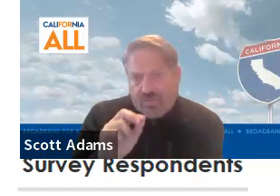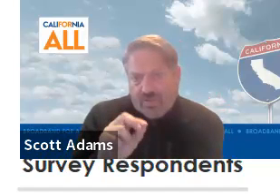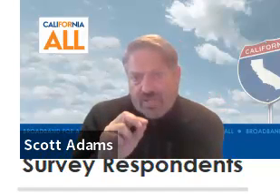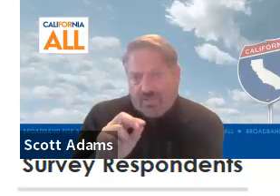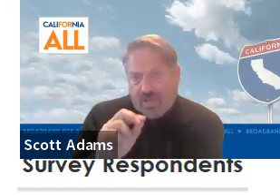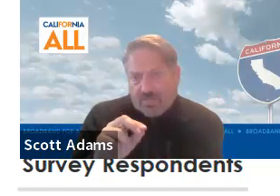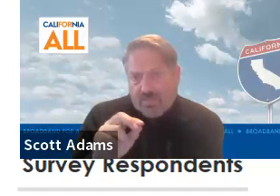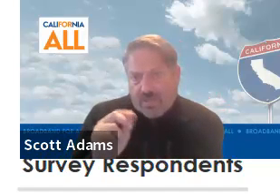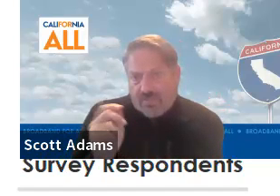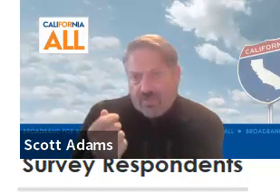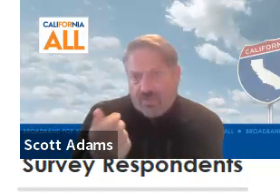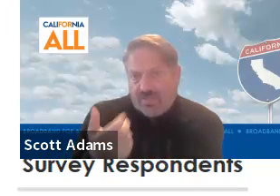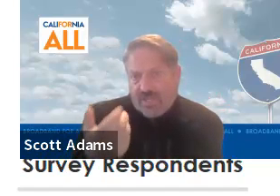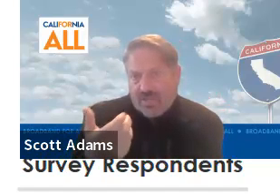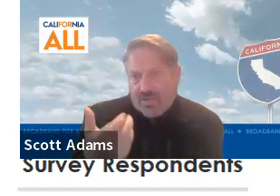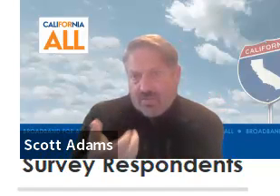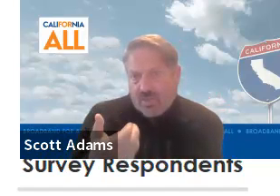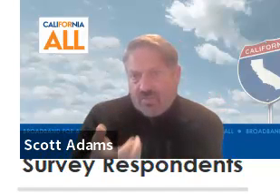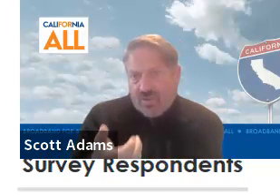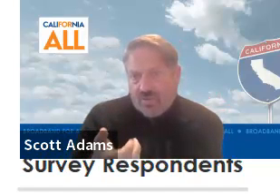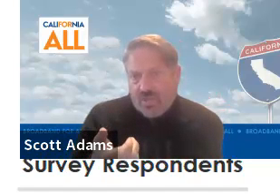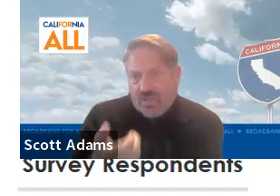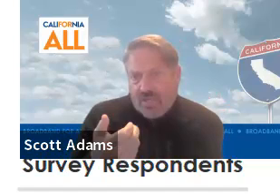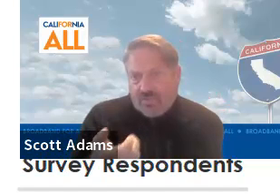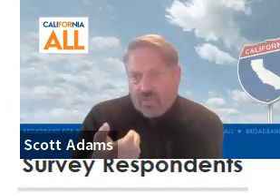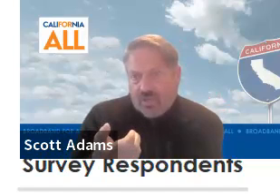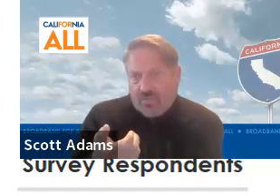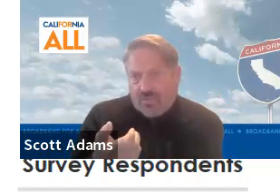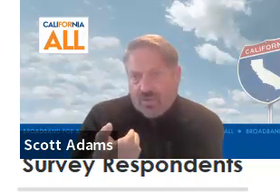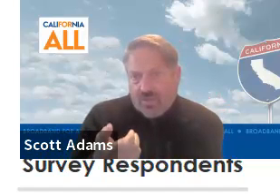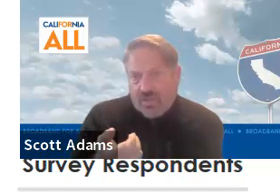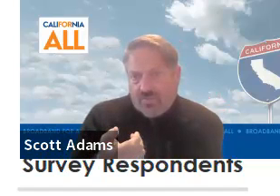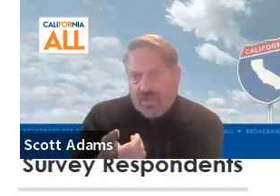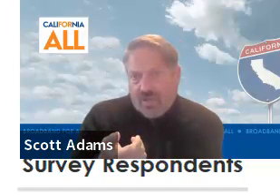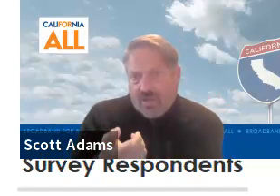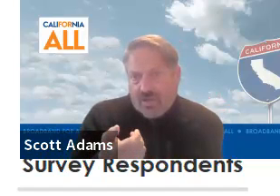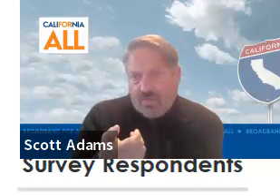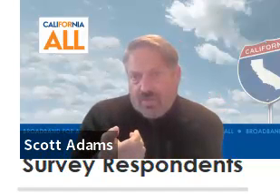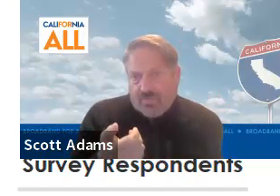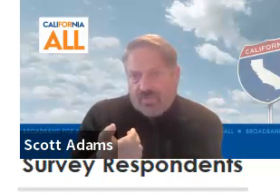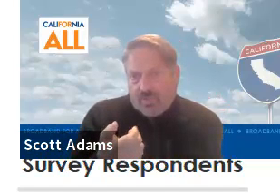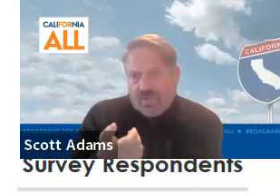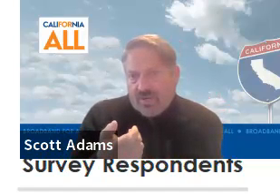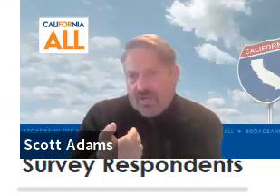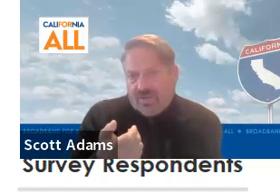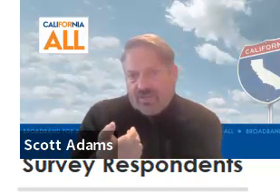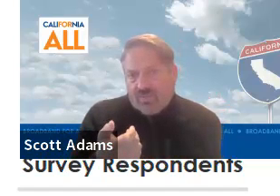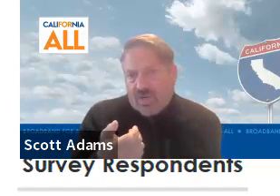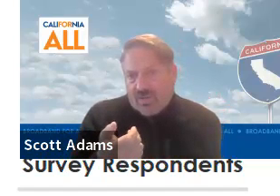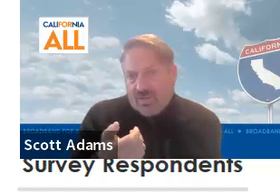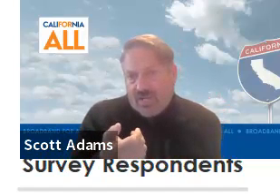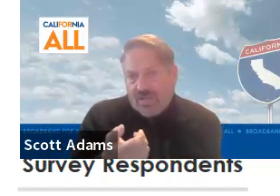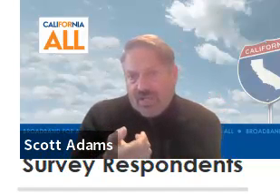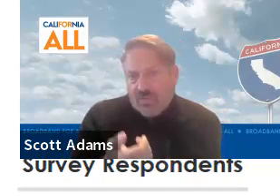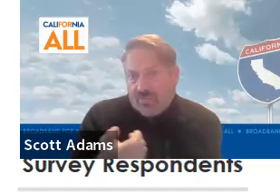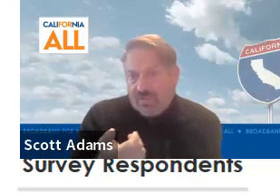The survey is optimized to be taken on a mobile phone as well. So if someone in an area that doesn't have